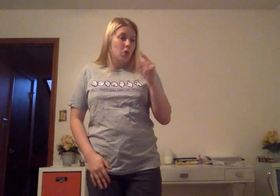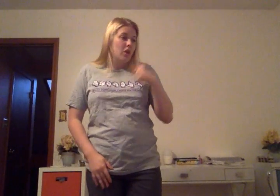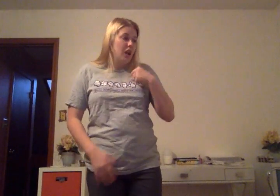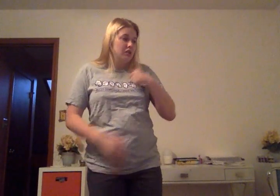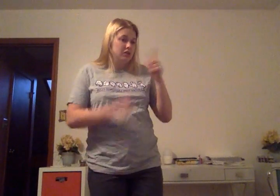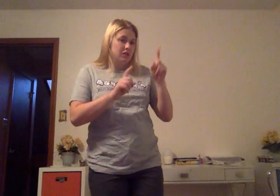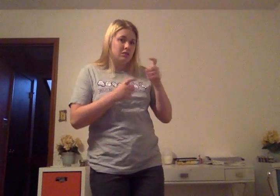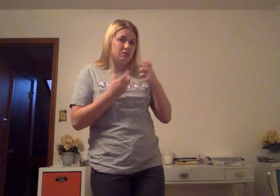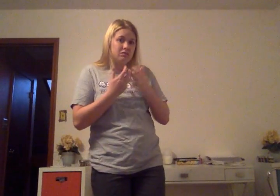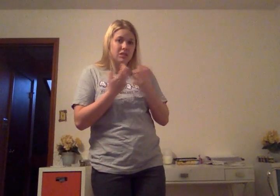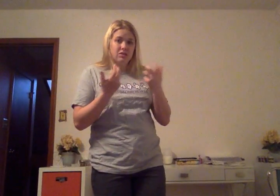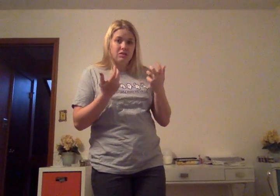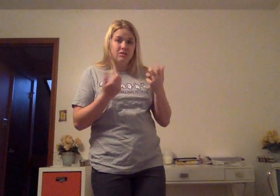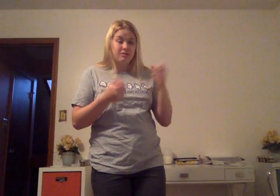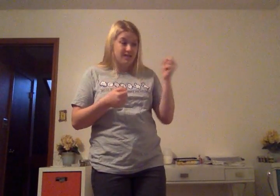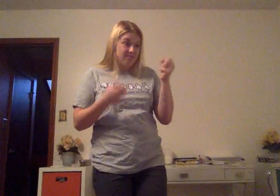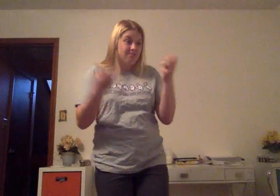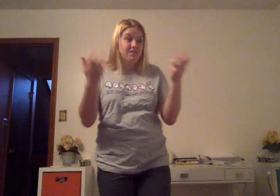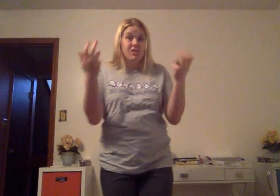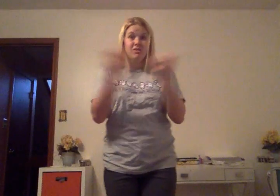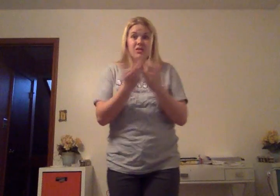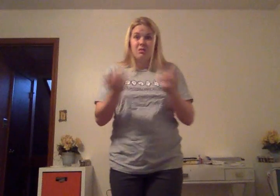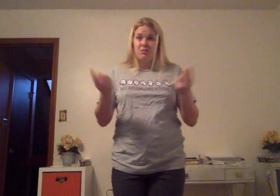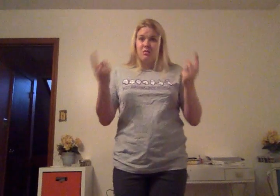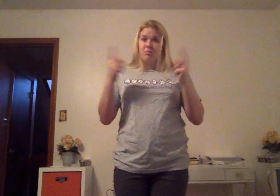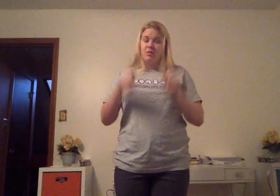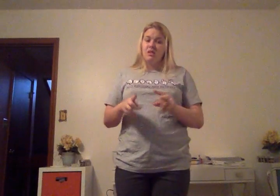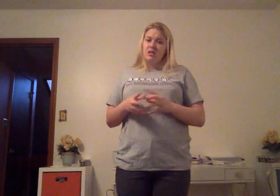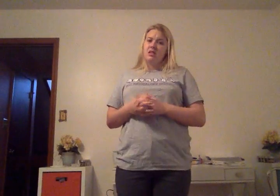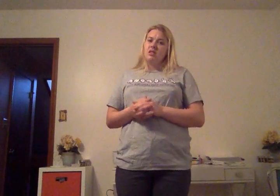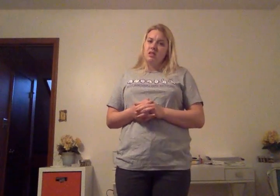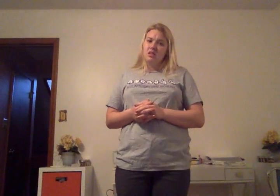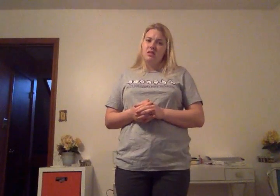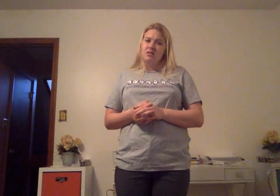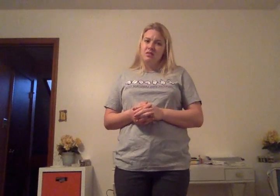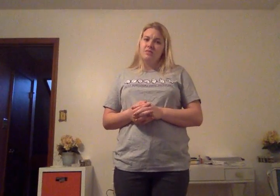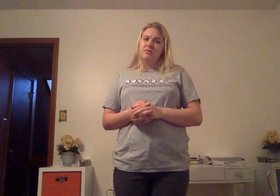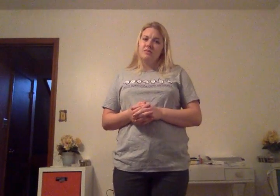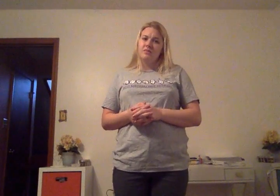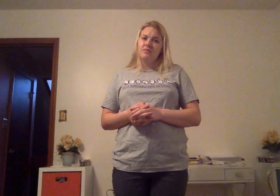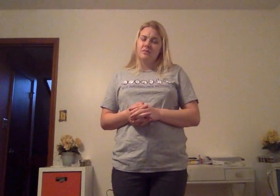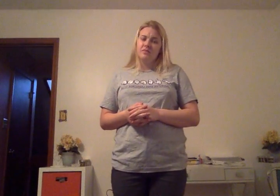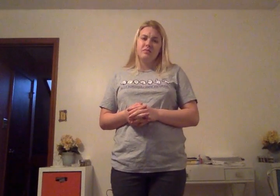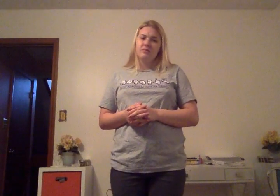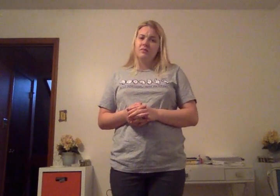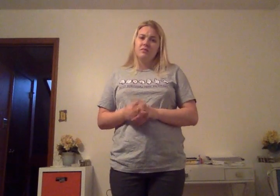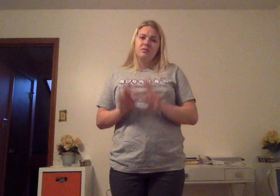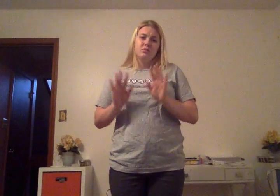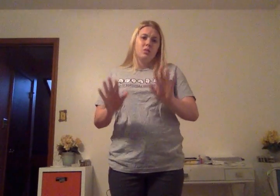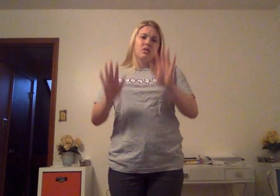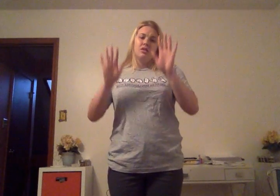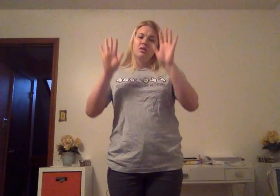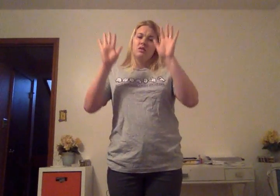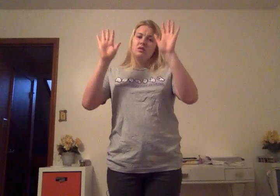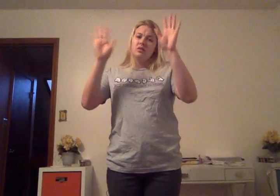And lo and behold, she's a match. And there they go. And it's an incredible story of friendship. And the reason they're telling it is they want to raise